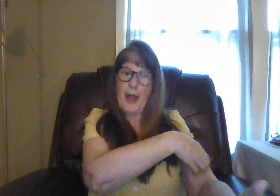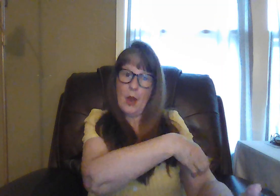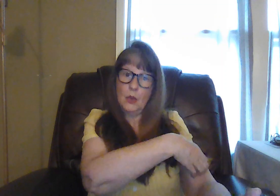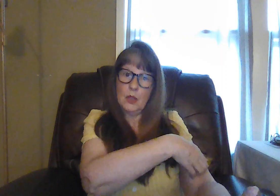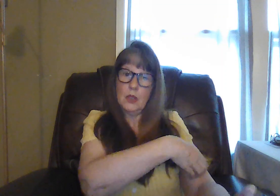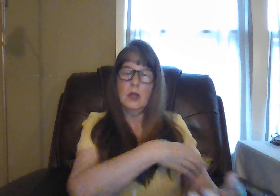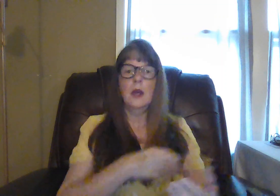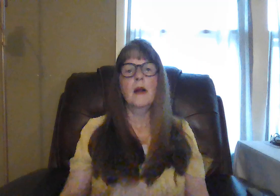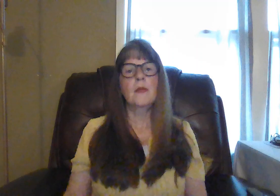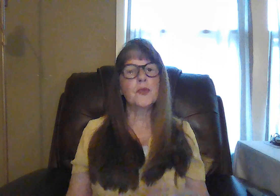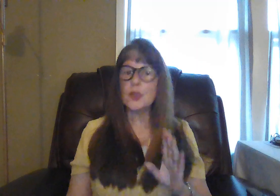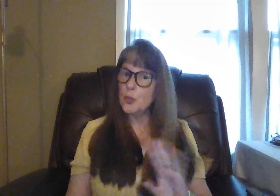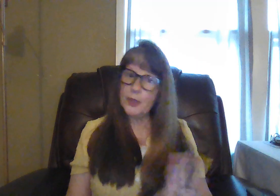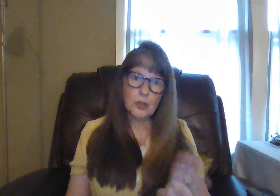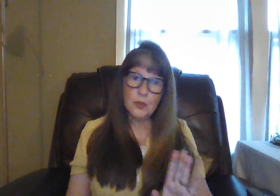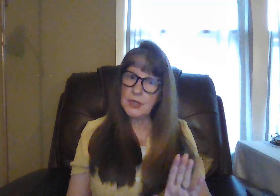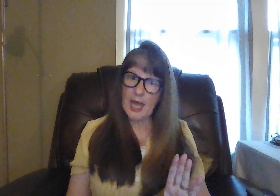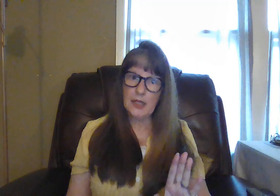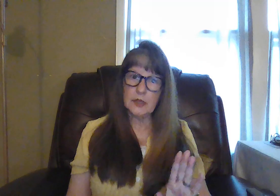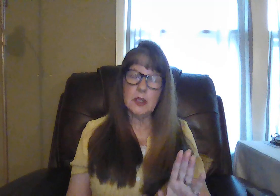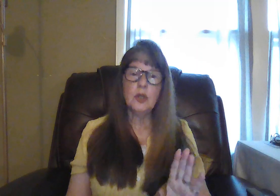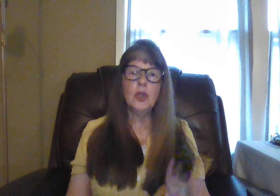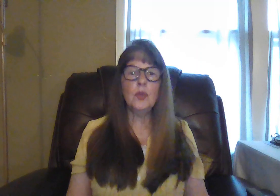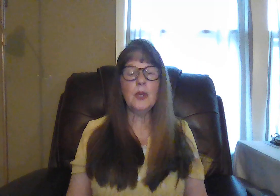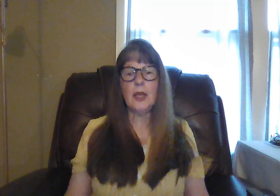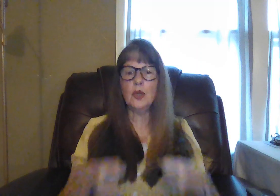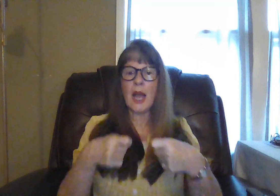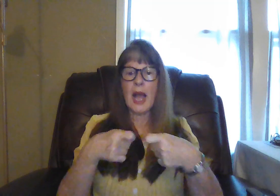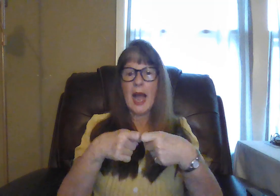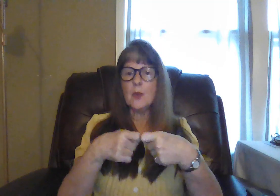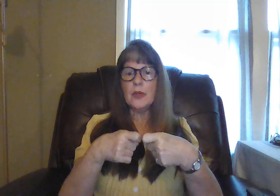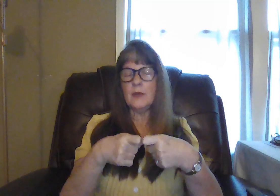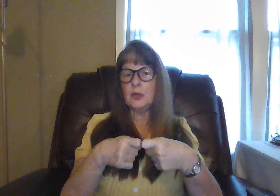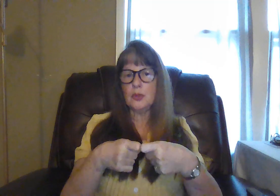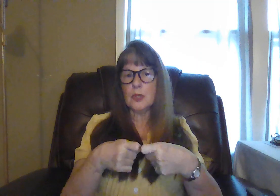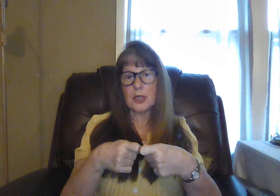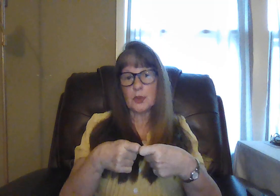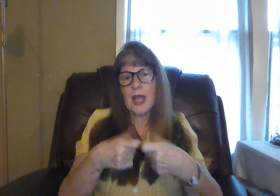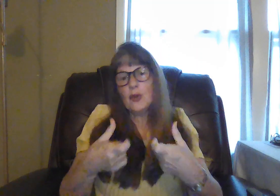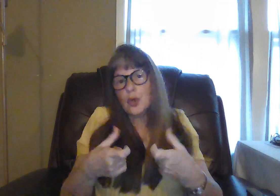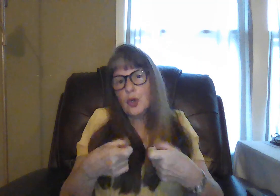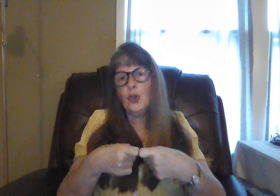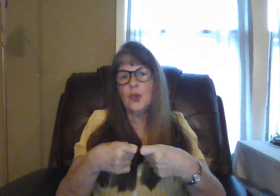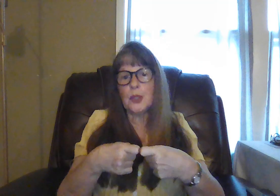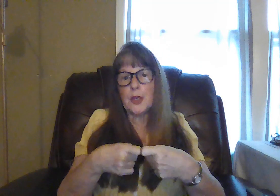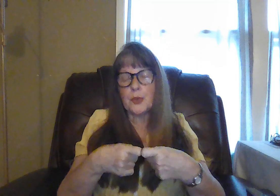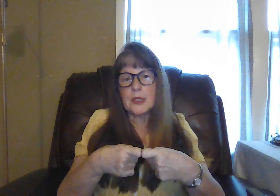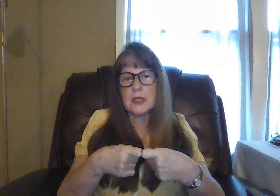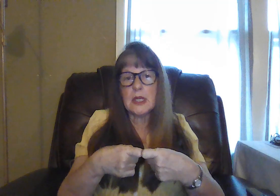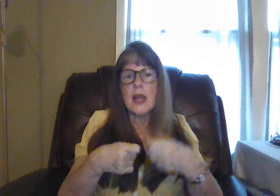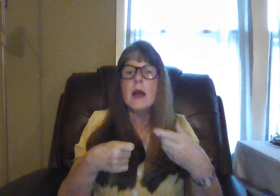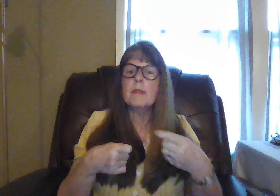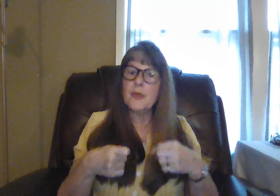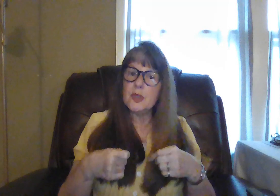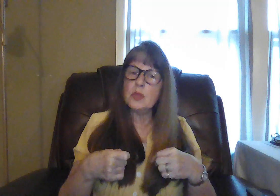power. So you wouldn't use that. I wouldn't even use electricity. You could use electricity, but this is what